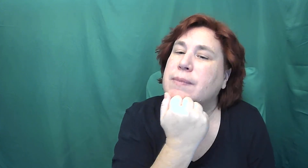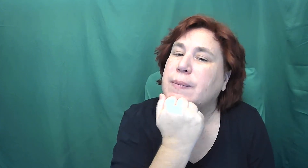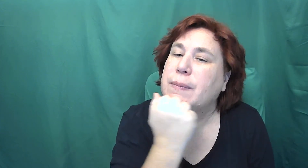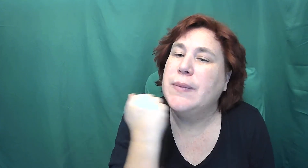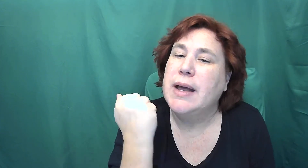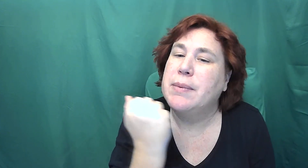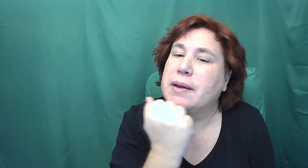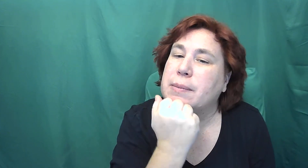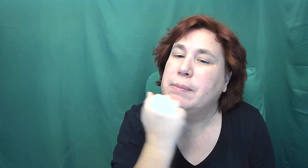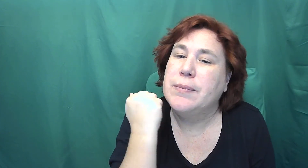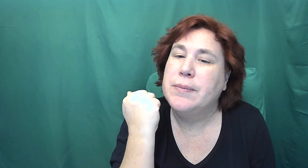Napkin.